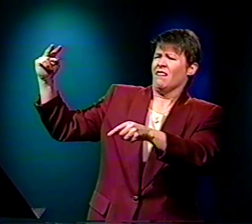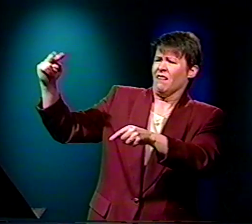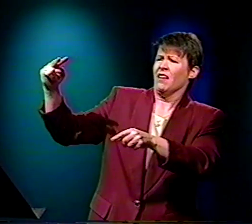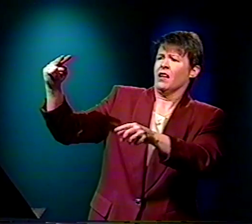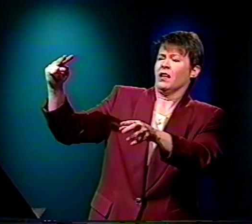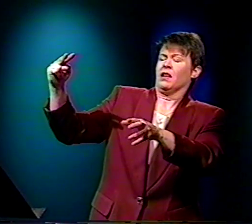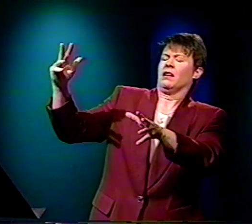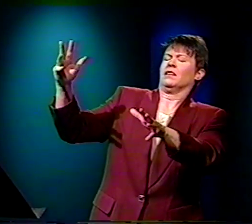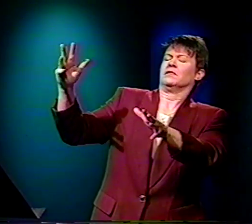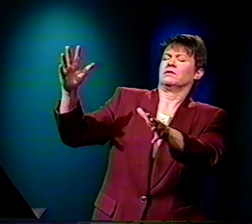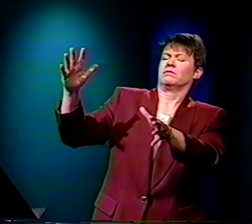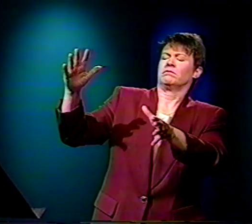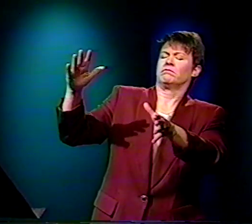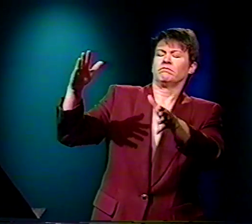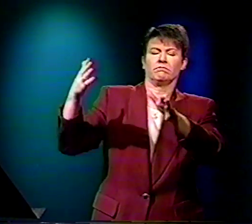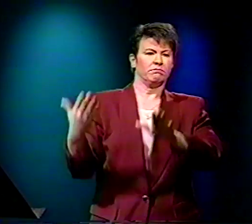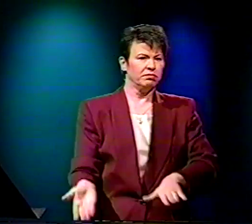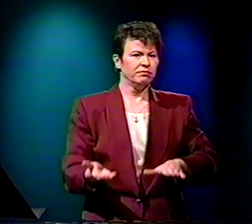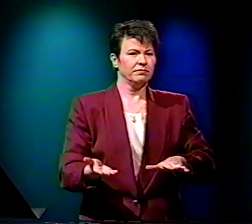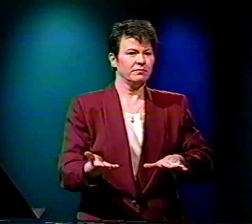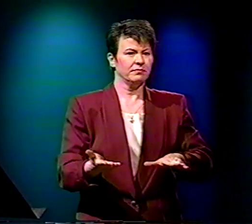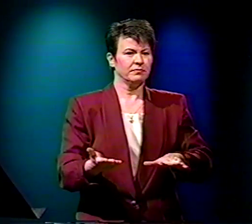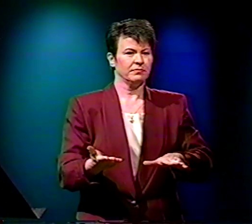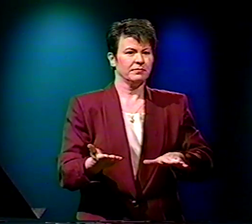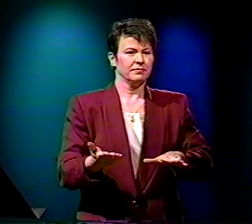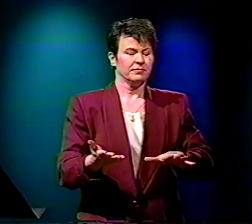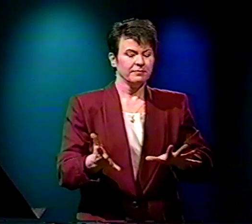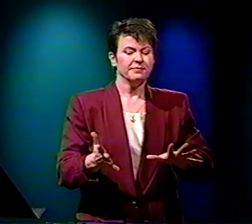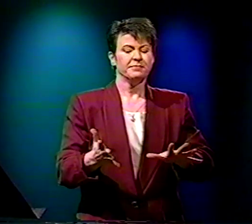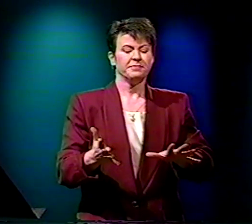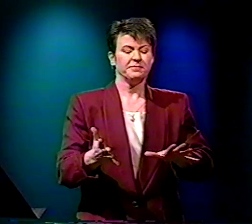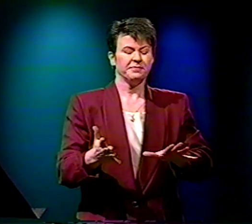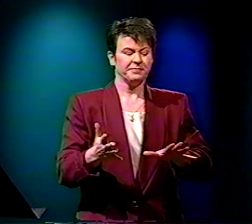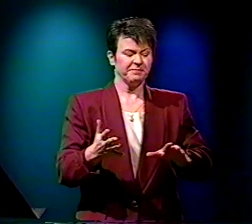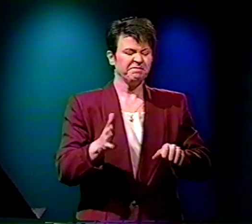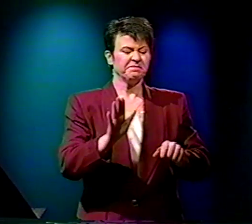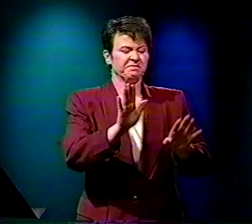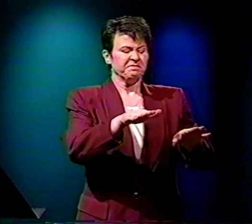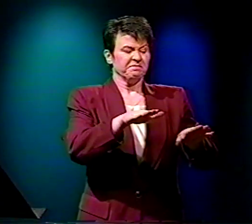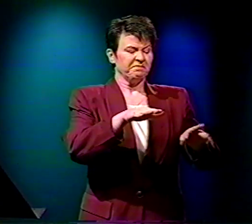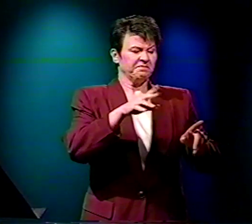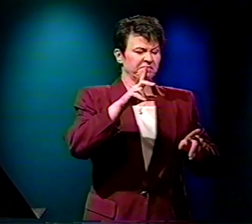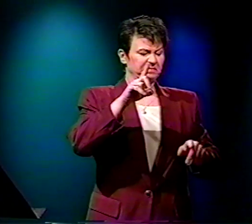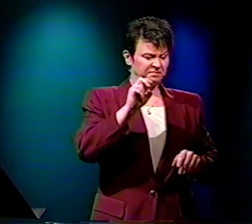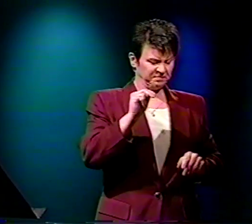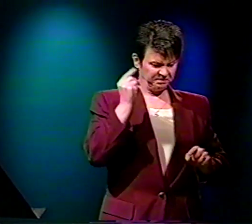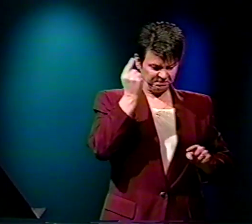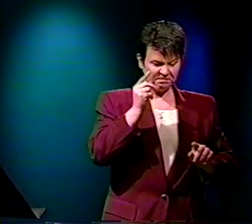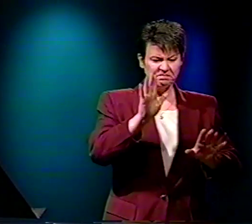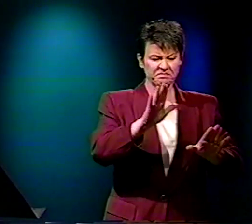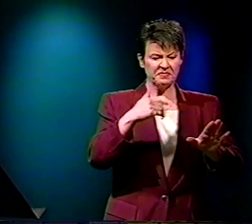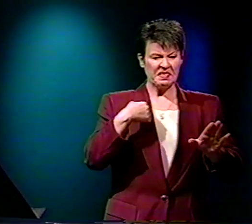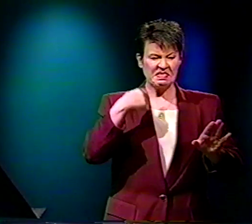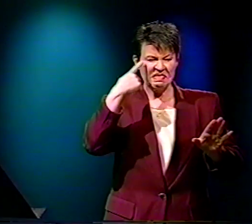And there was a man who was watching us, and at that point in the story, he died. So the Mafia